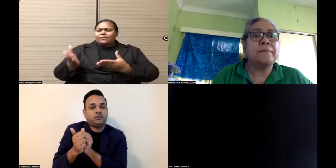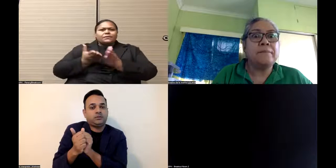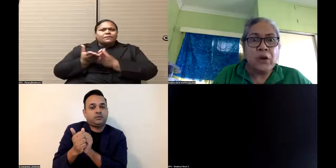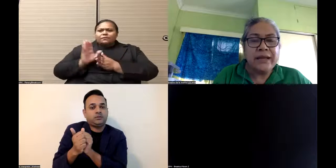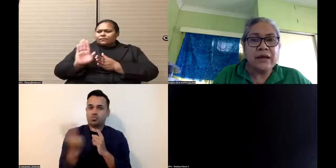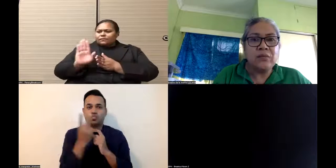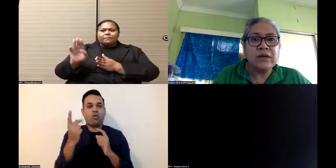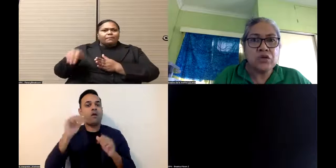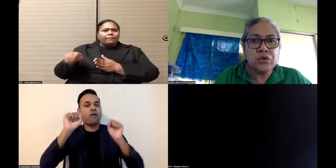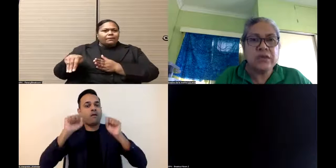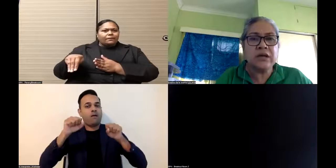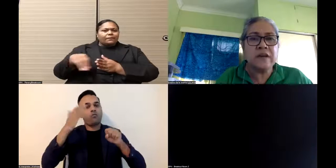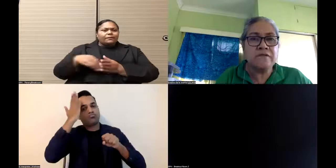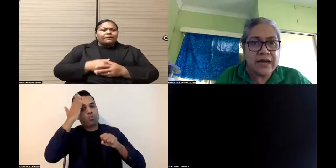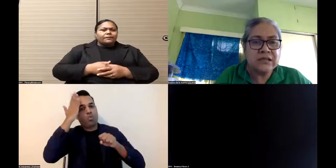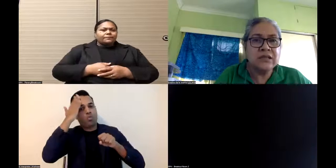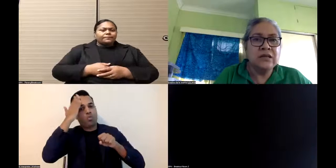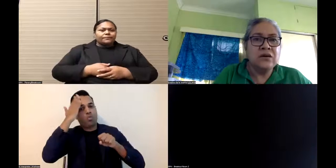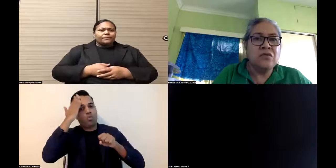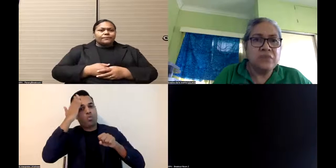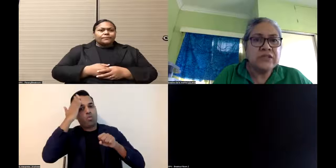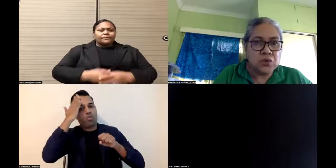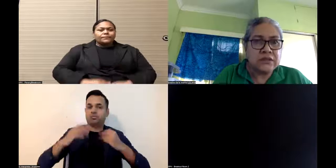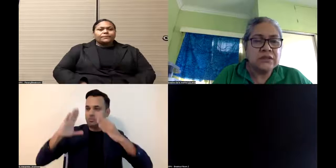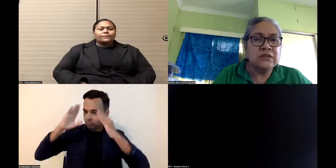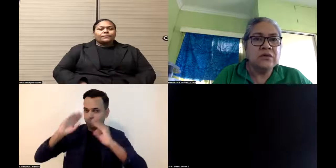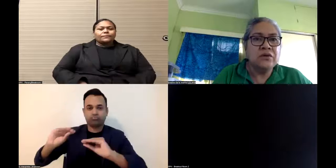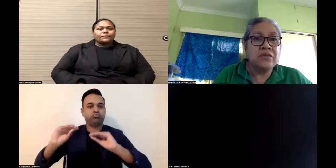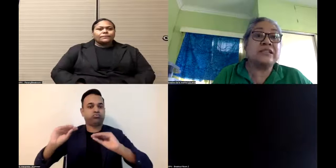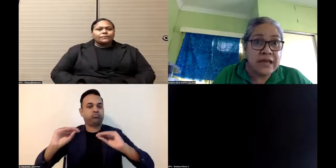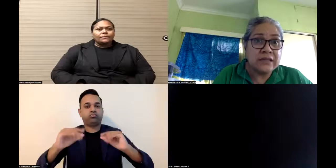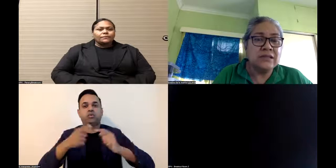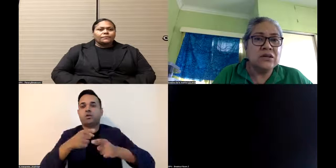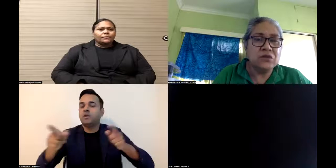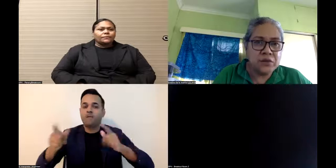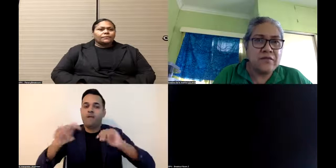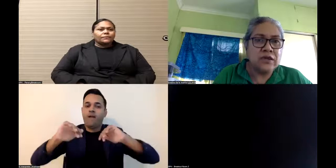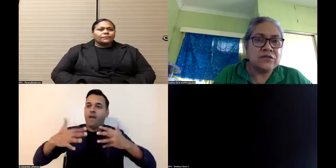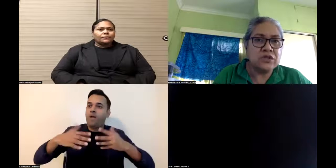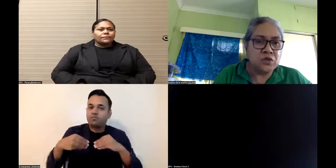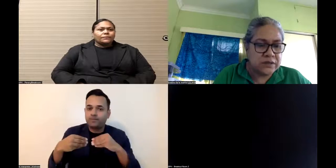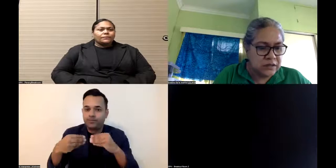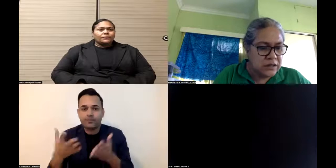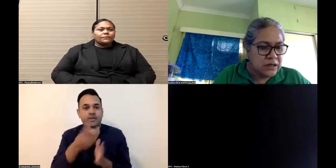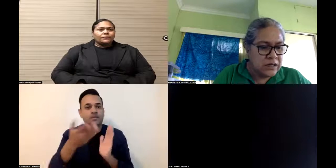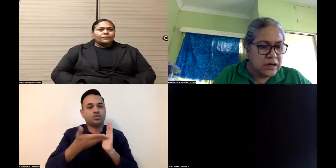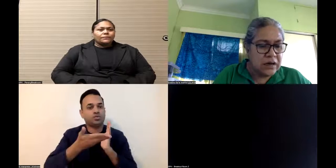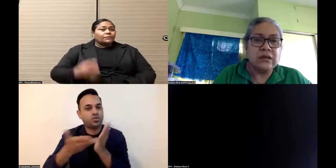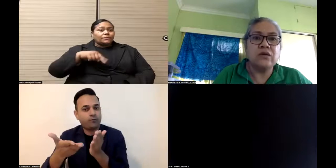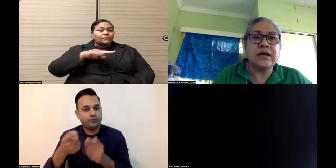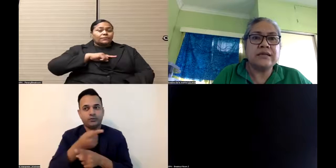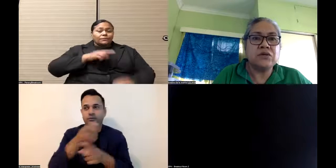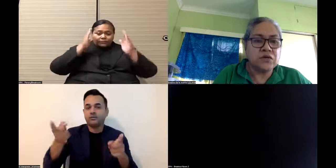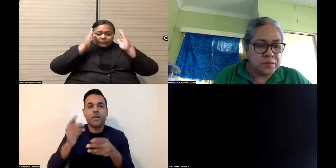the point that we should invest resources, the states should invest resources in